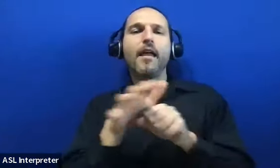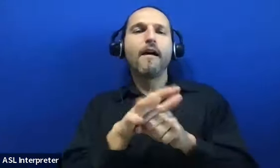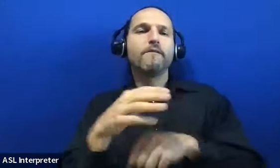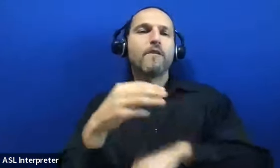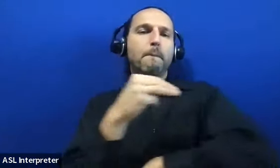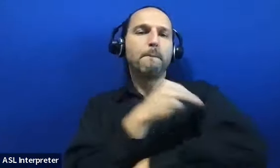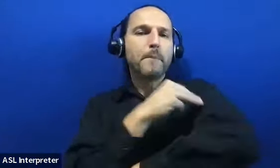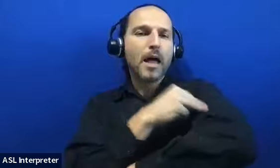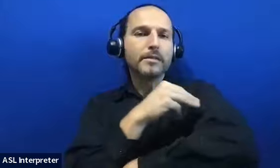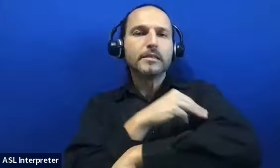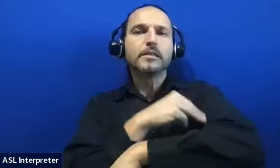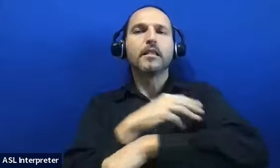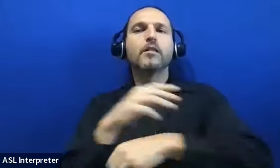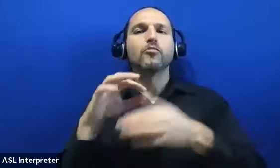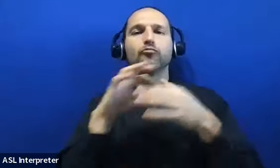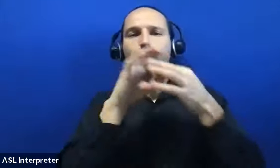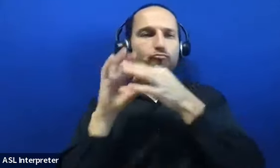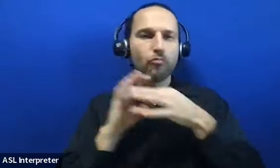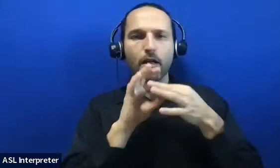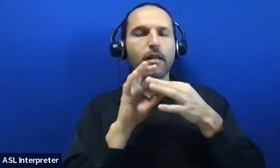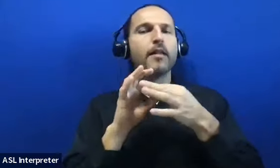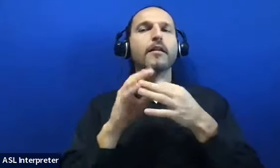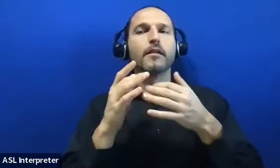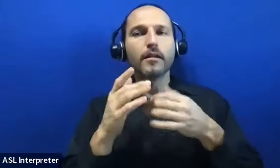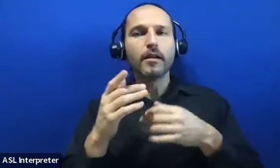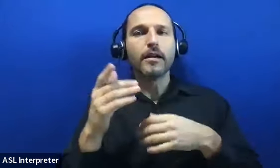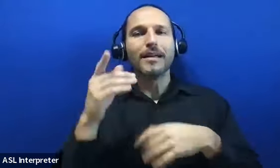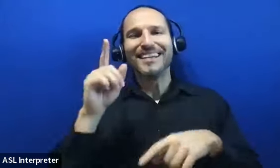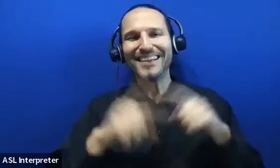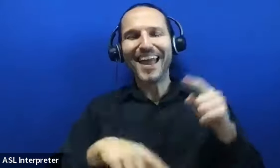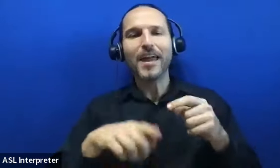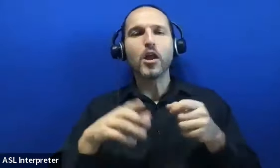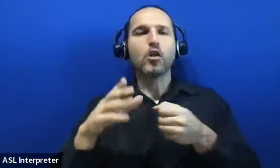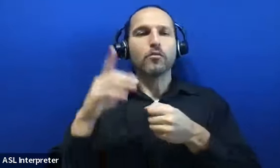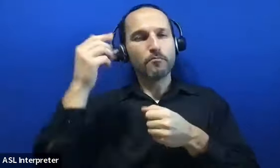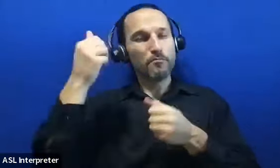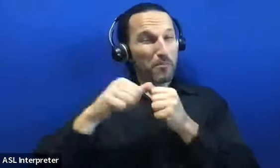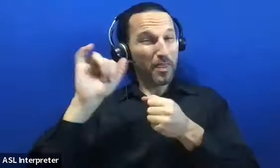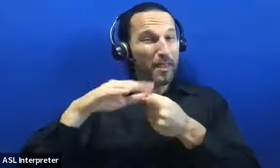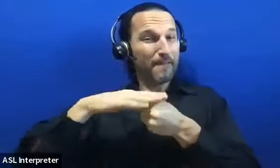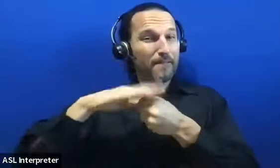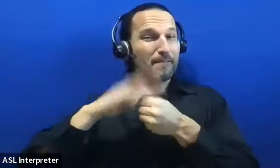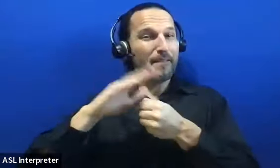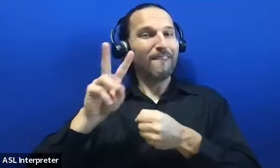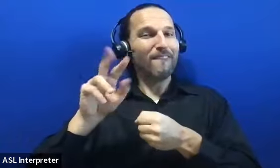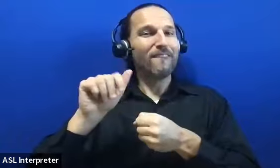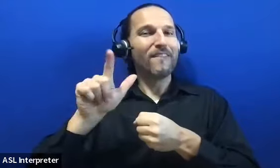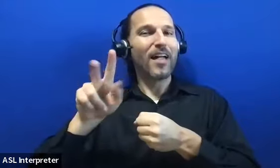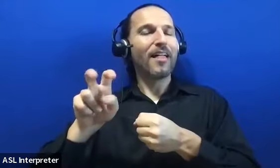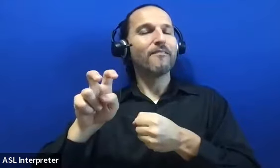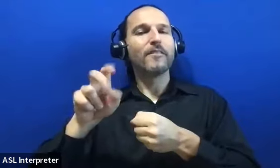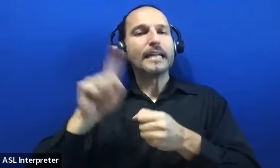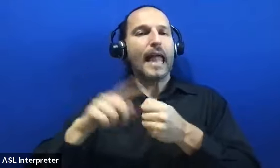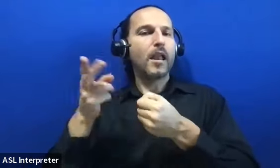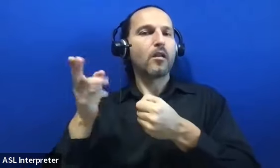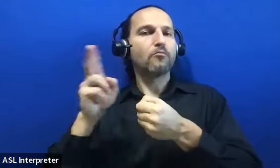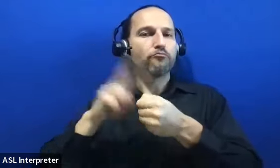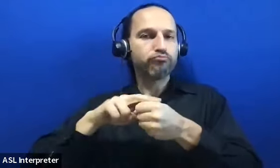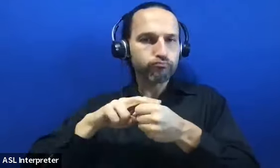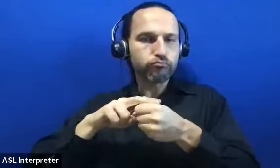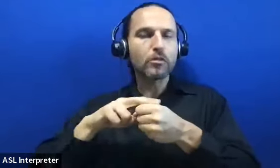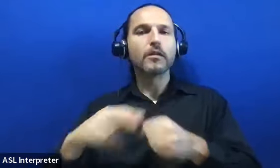muscles and not being able to coordinate closing off those valves. But it can also be caused by so many other